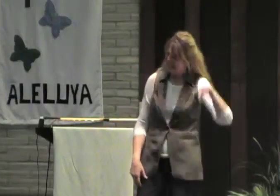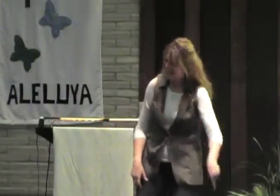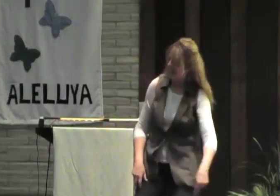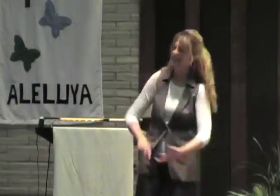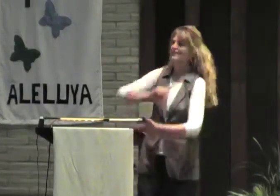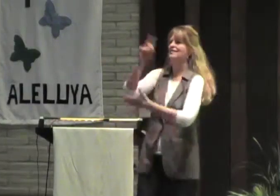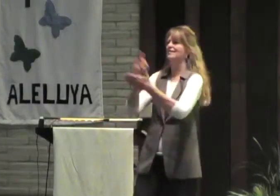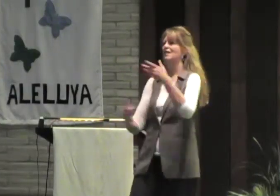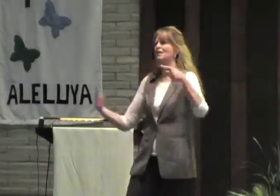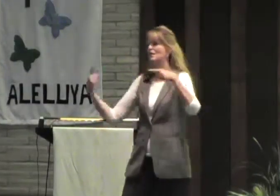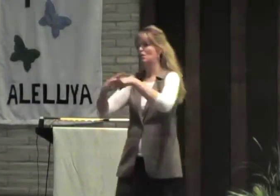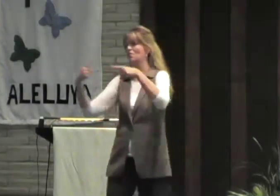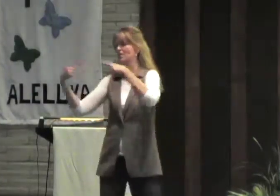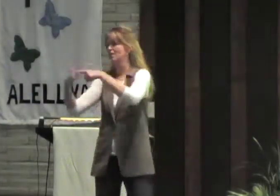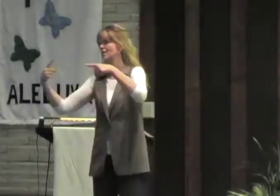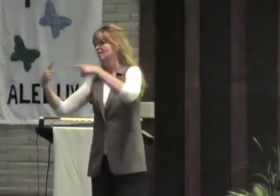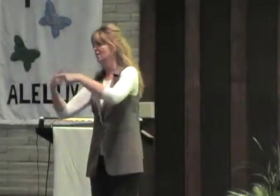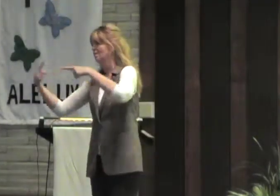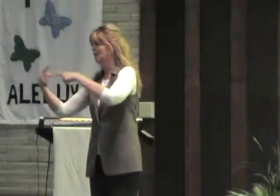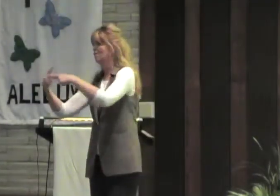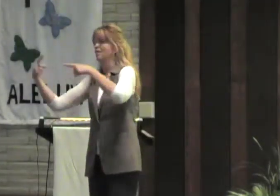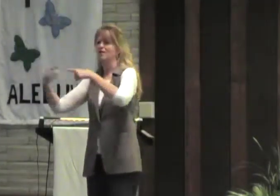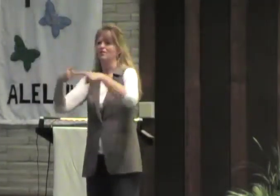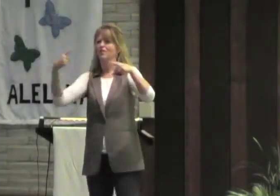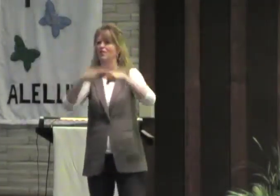life. But Satan designed the conflicts.